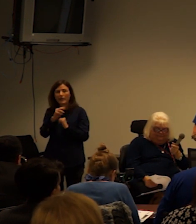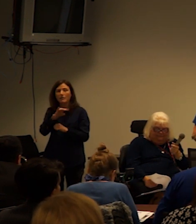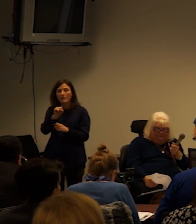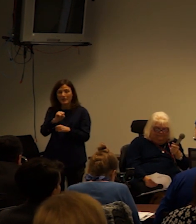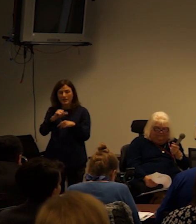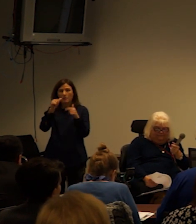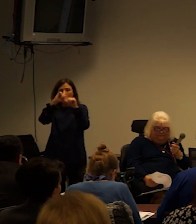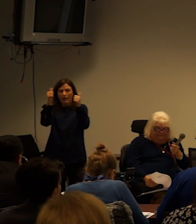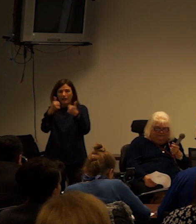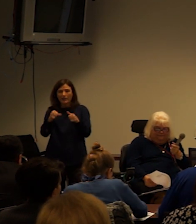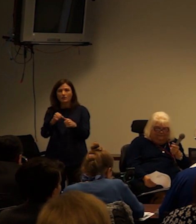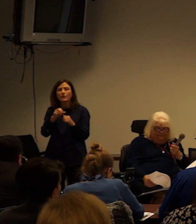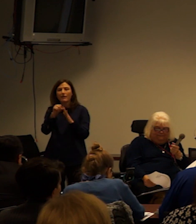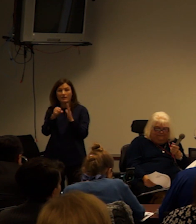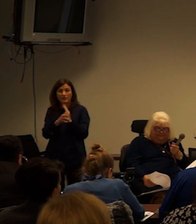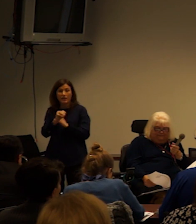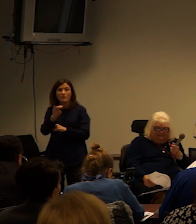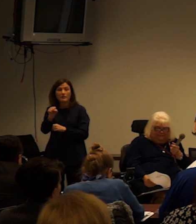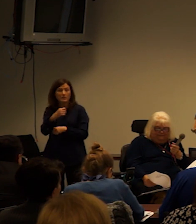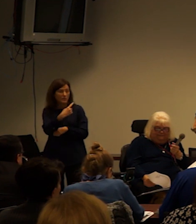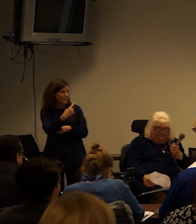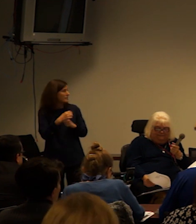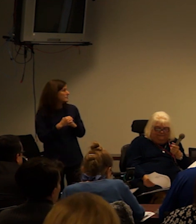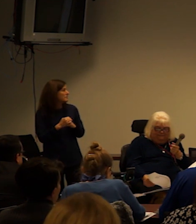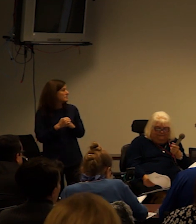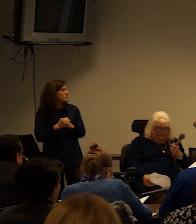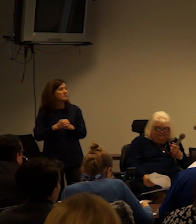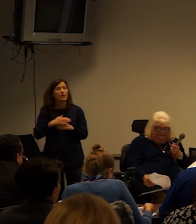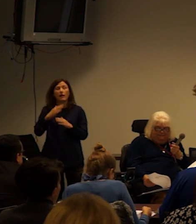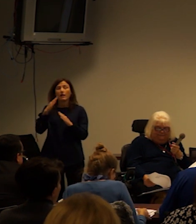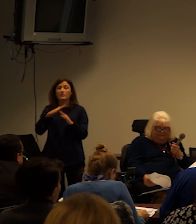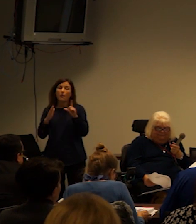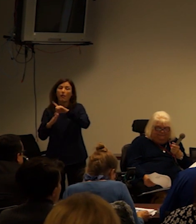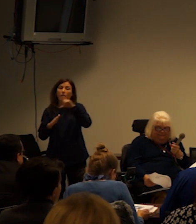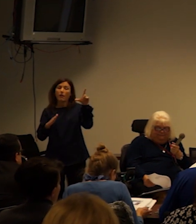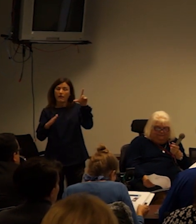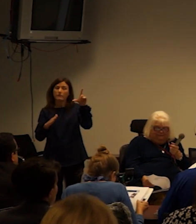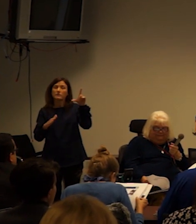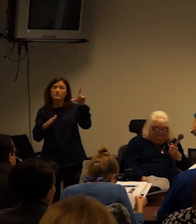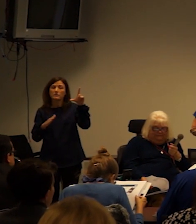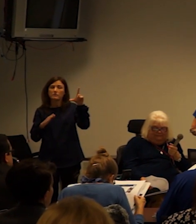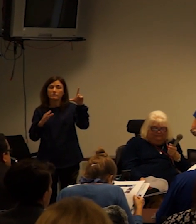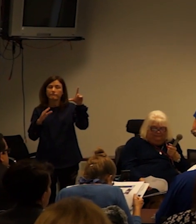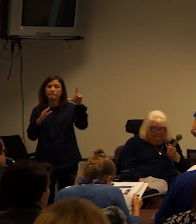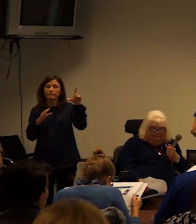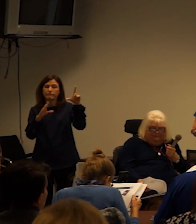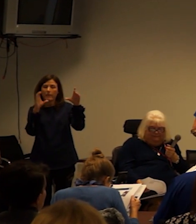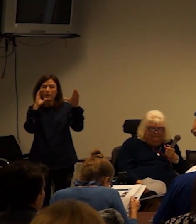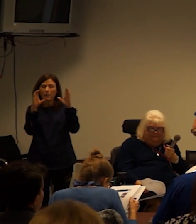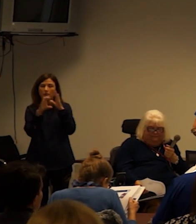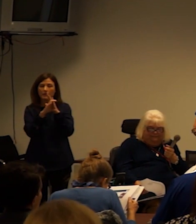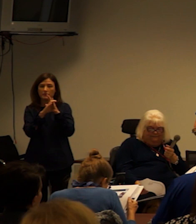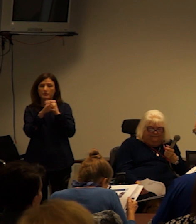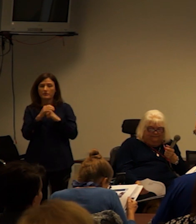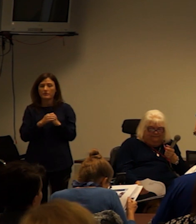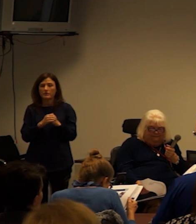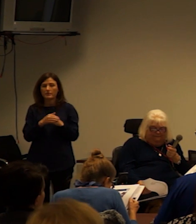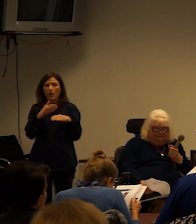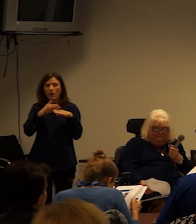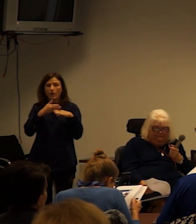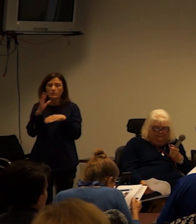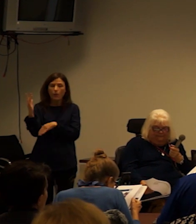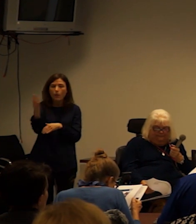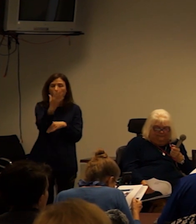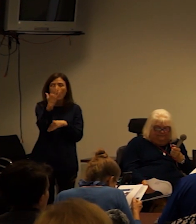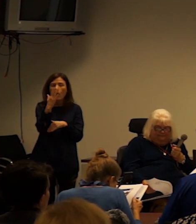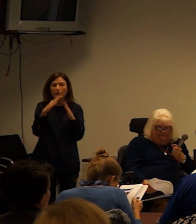outline of the state of Mississippi. In the top left-hand corner is a picture of some woods and a